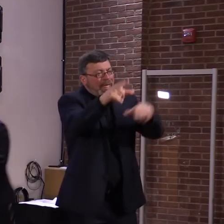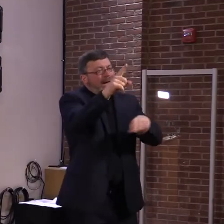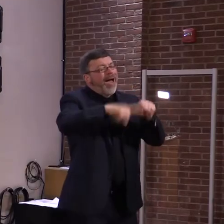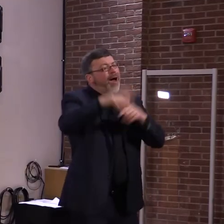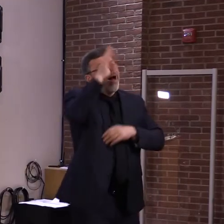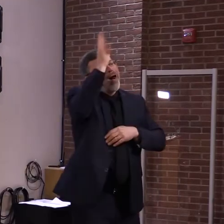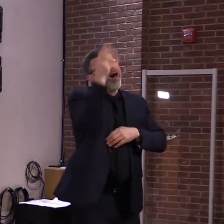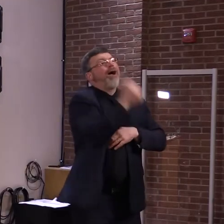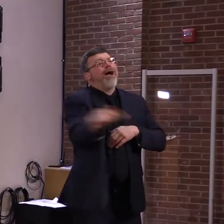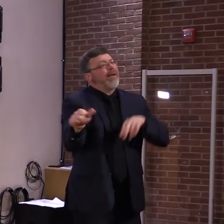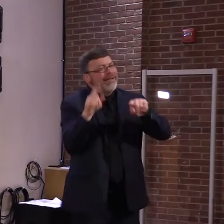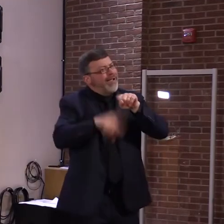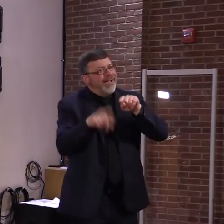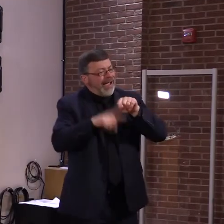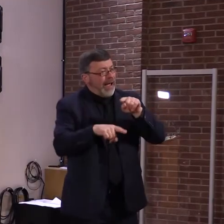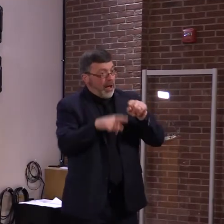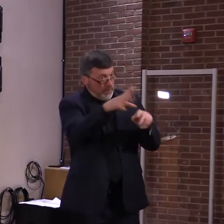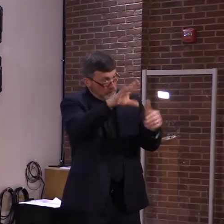answer.